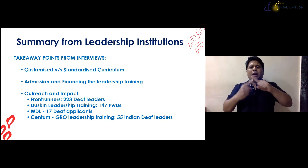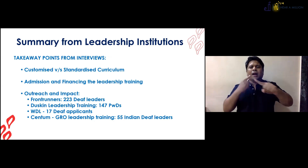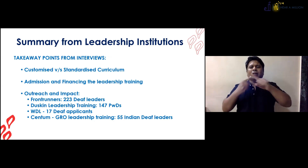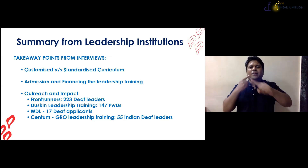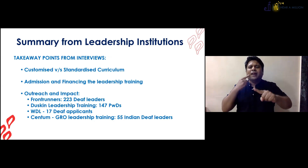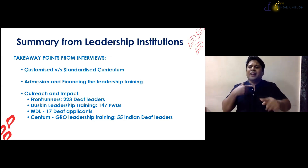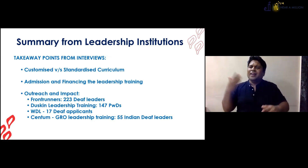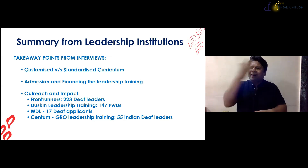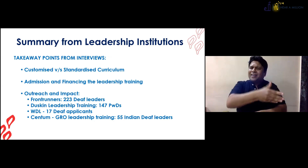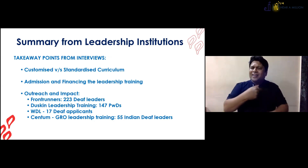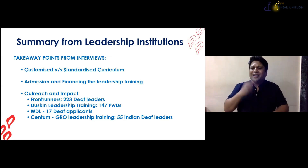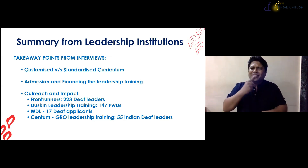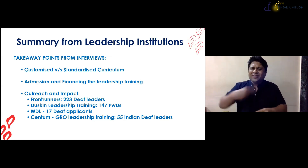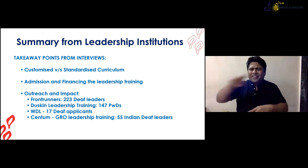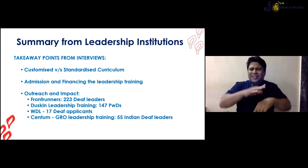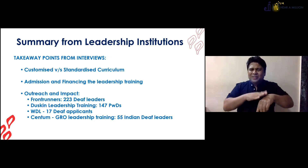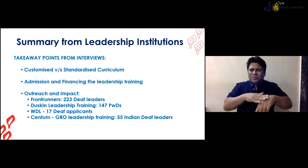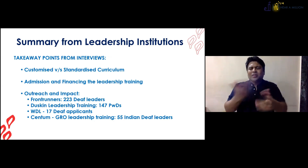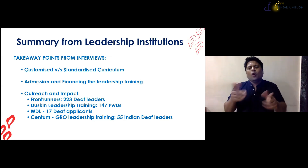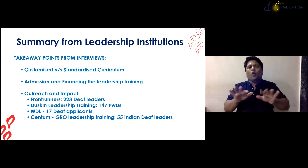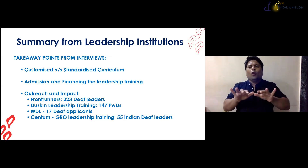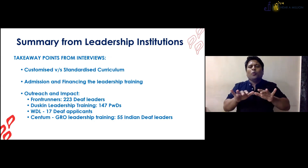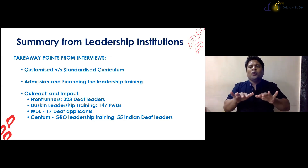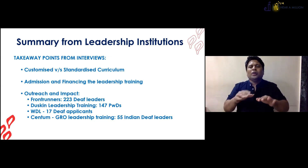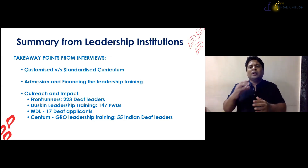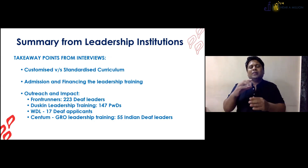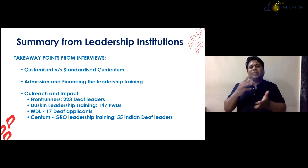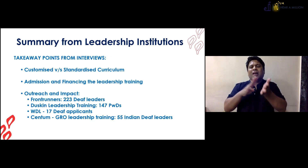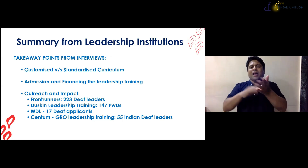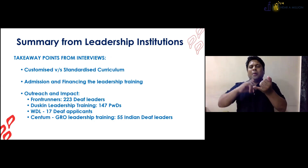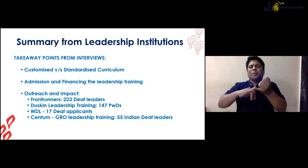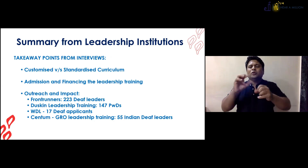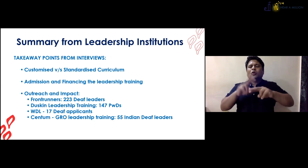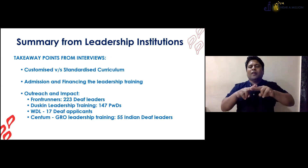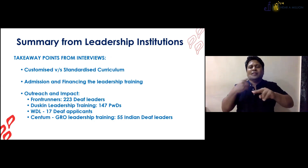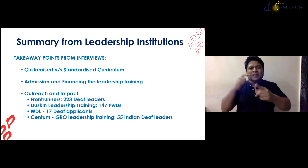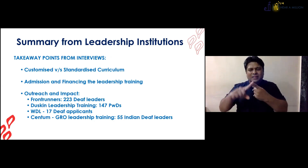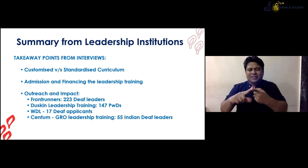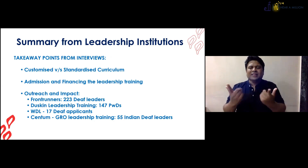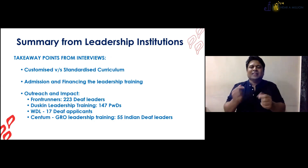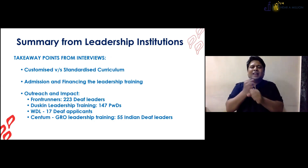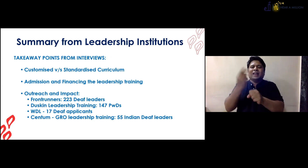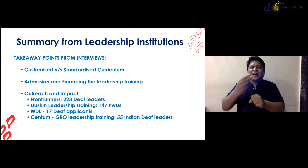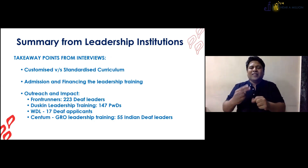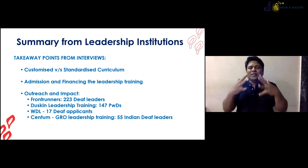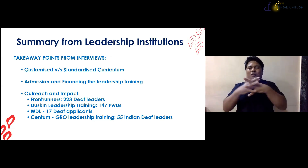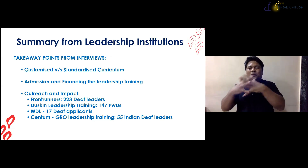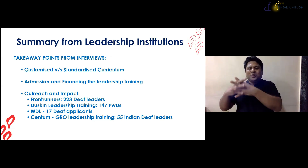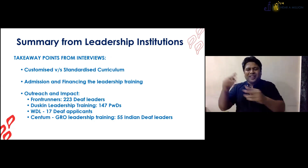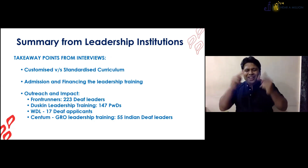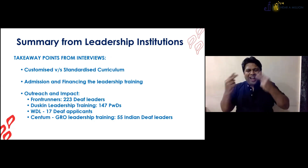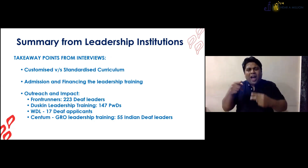For example, if you're 10th graduate and you go there, like you deaf people have experience, right, with respect to Microsoft Office